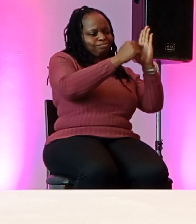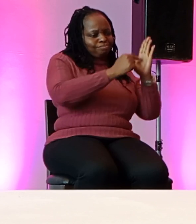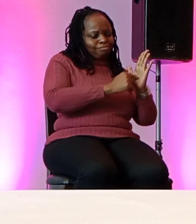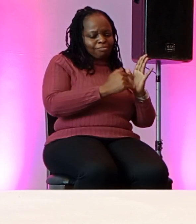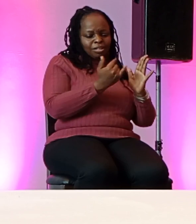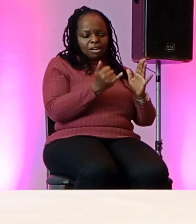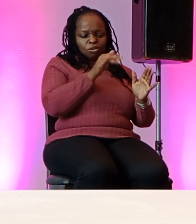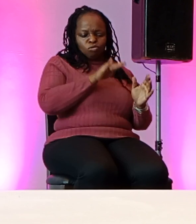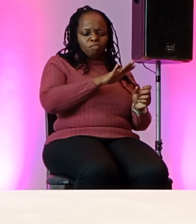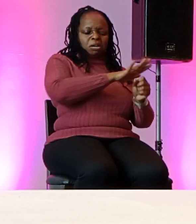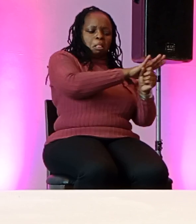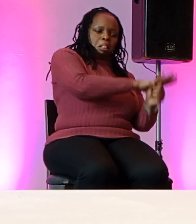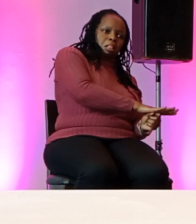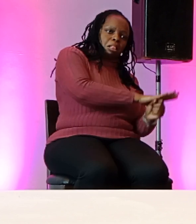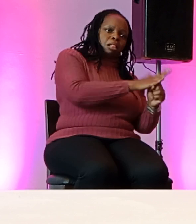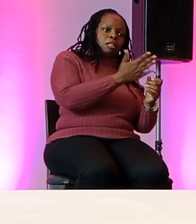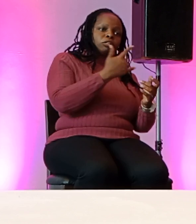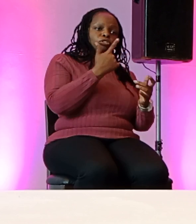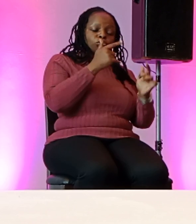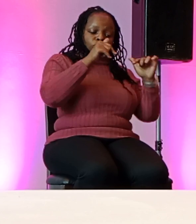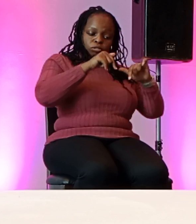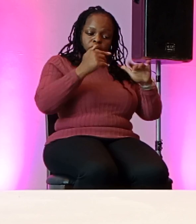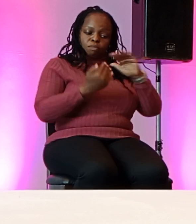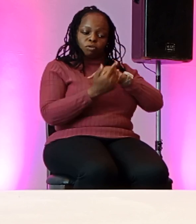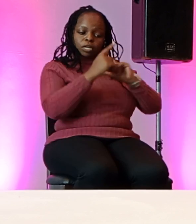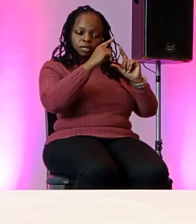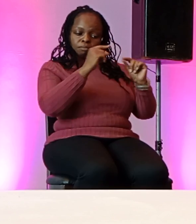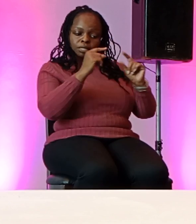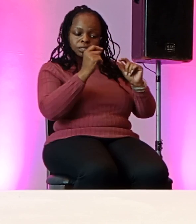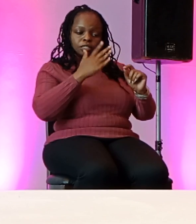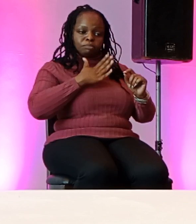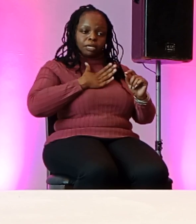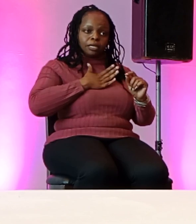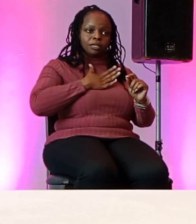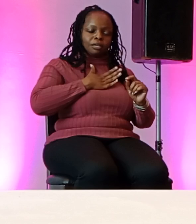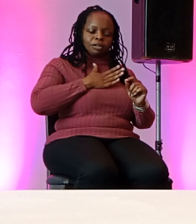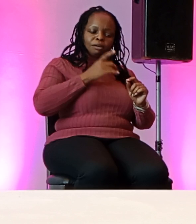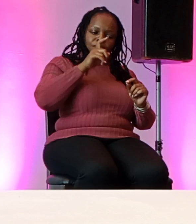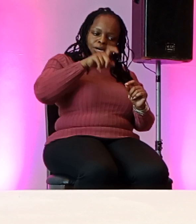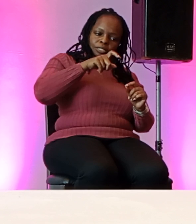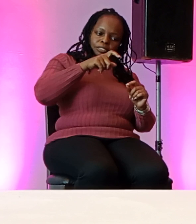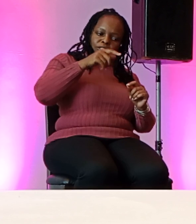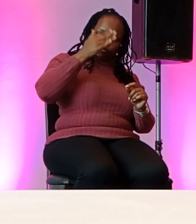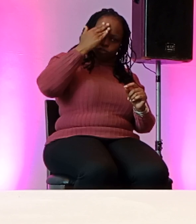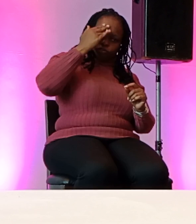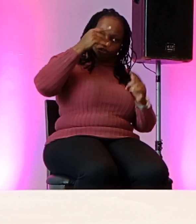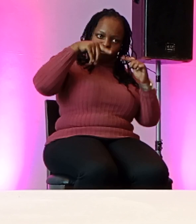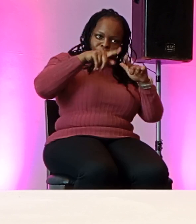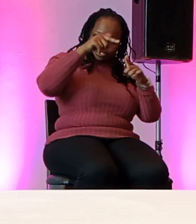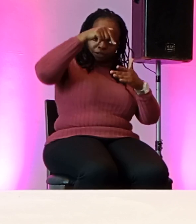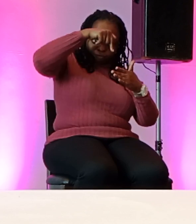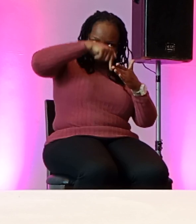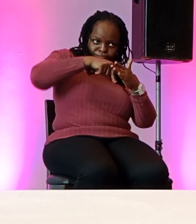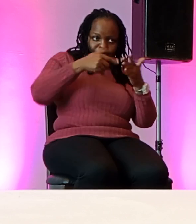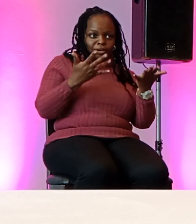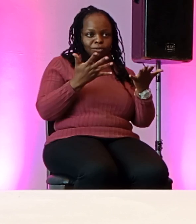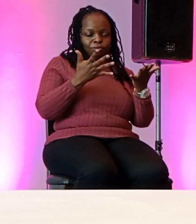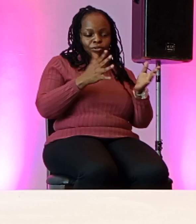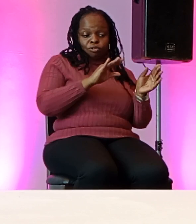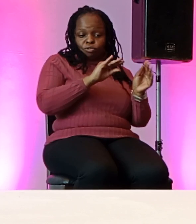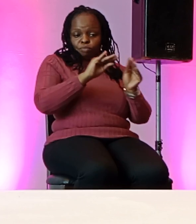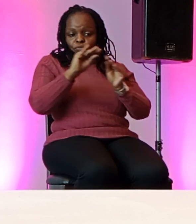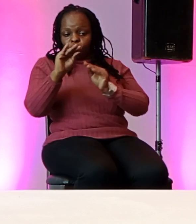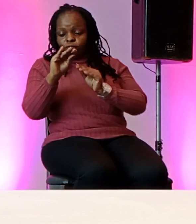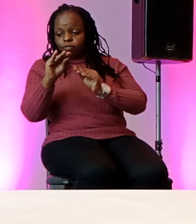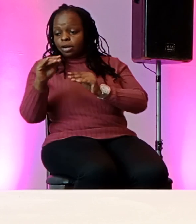down. So my message this morning is to say, locate yourself first, then move. And to my seniors,